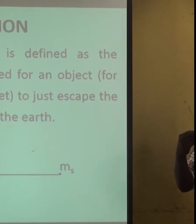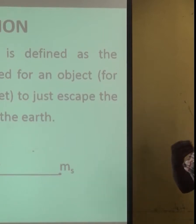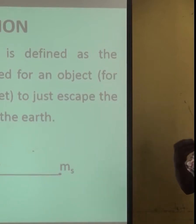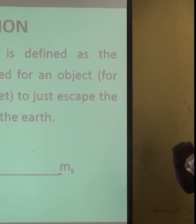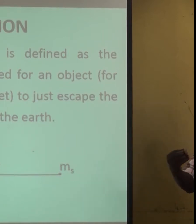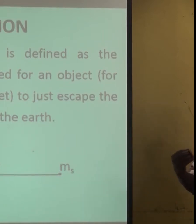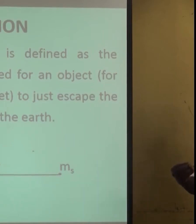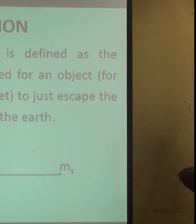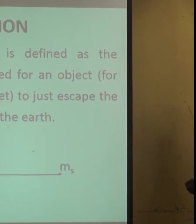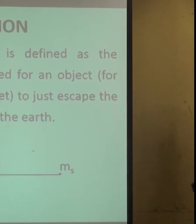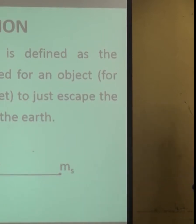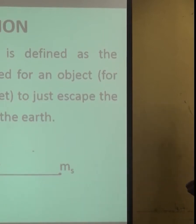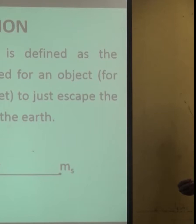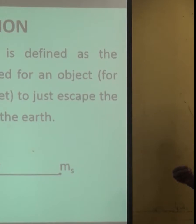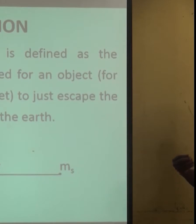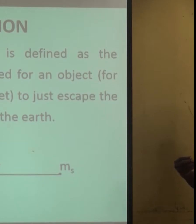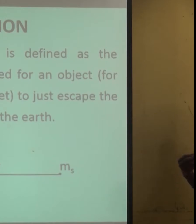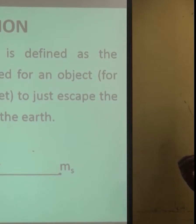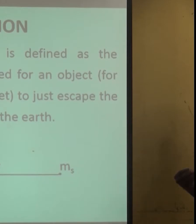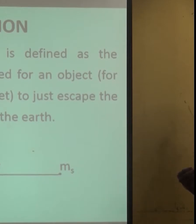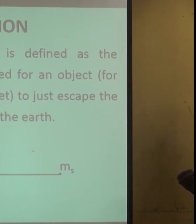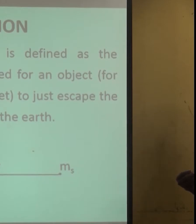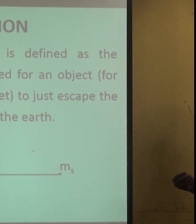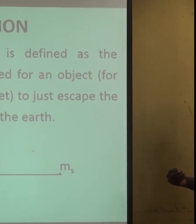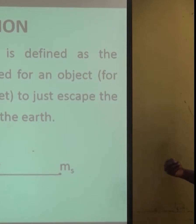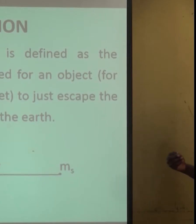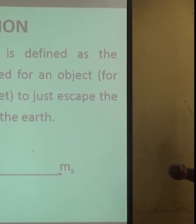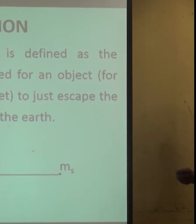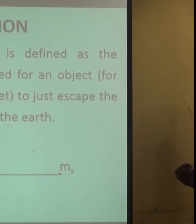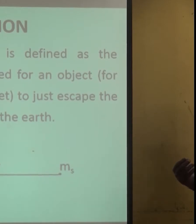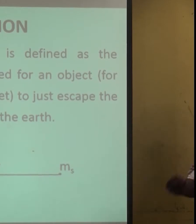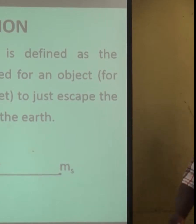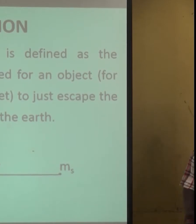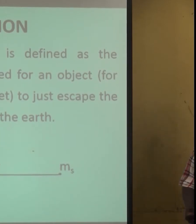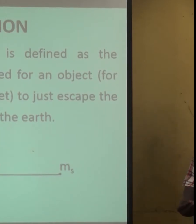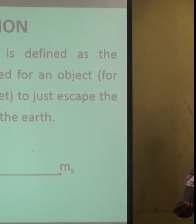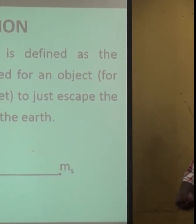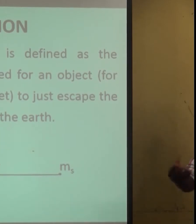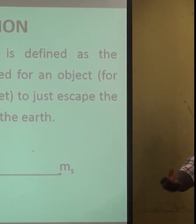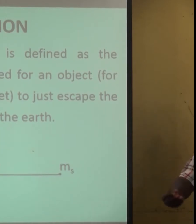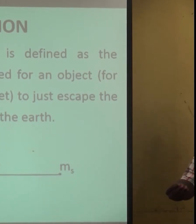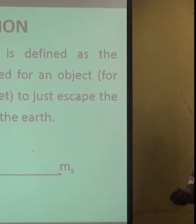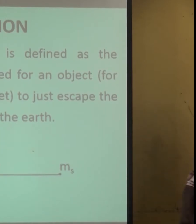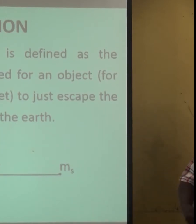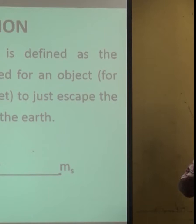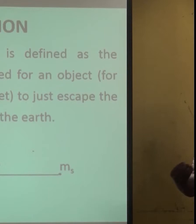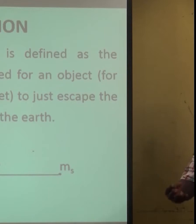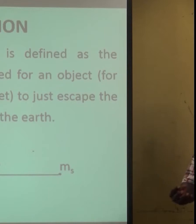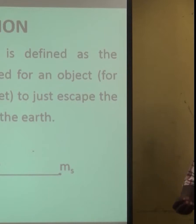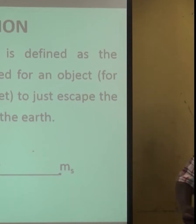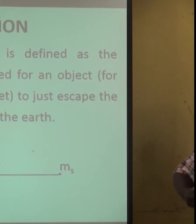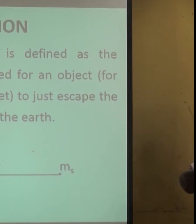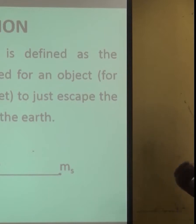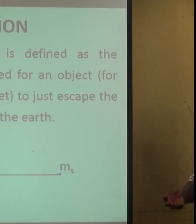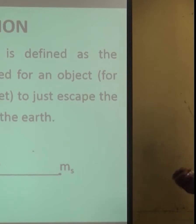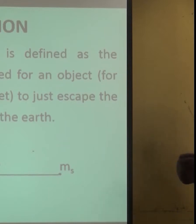the minimum velocity that is required for an object, for example, a